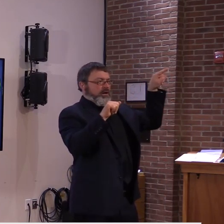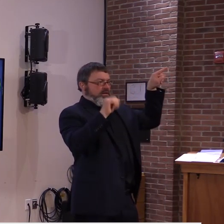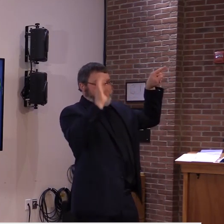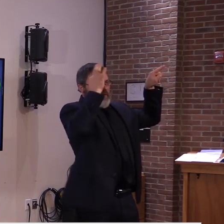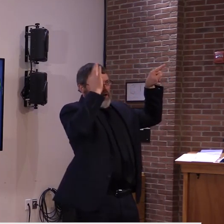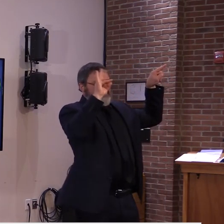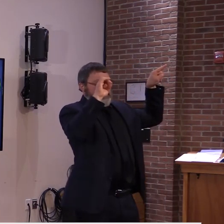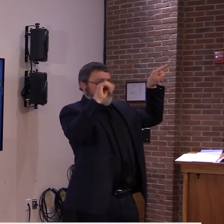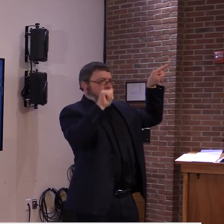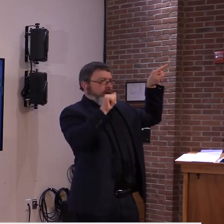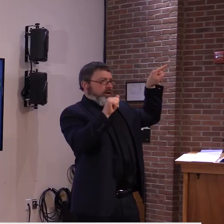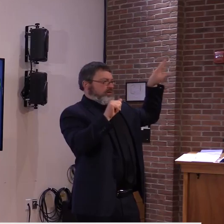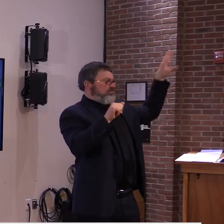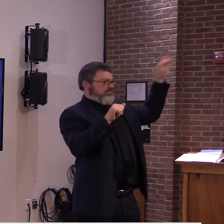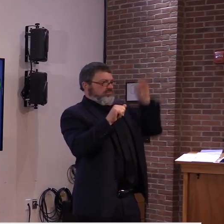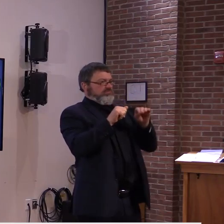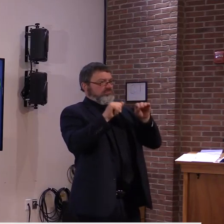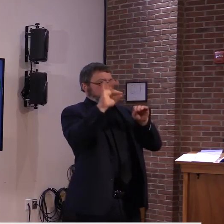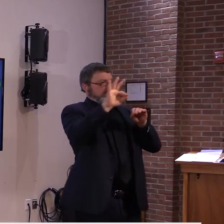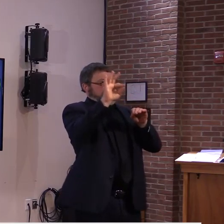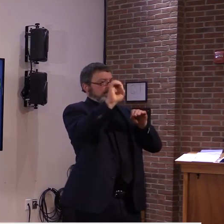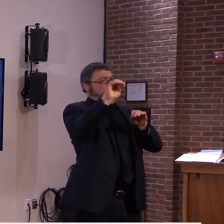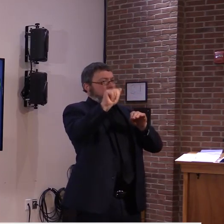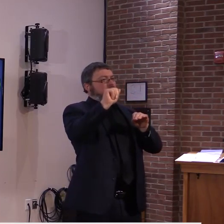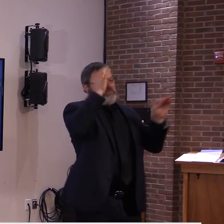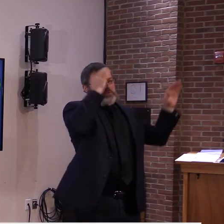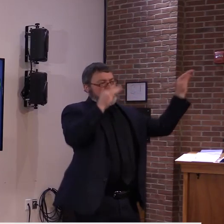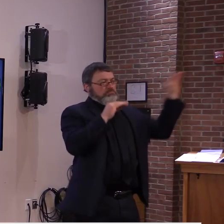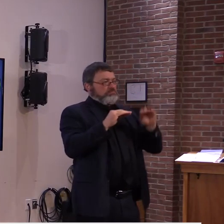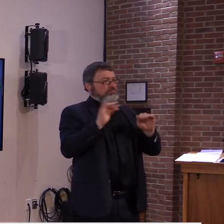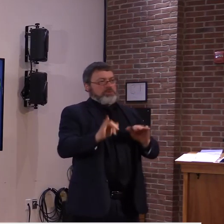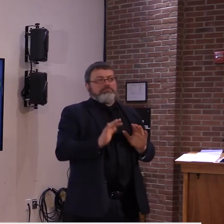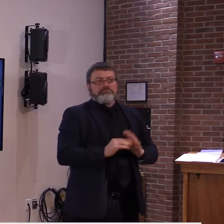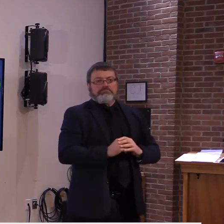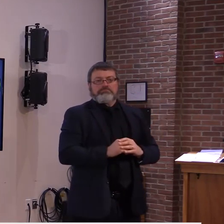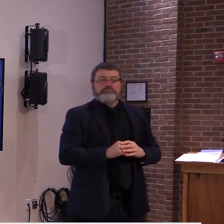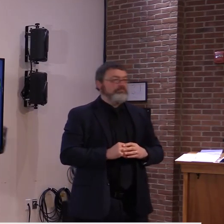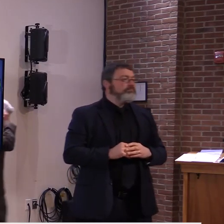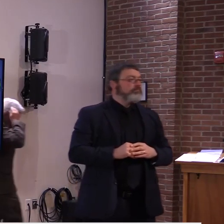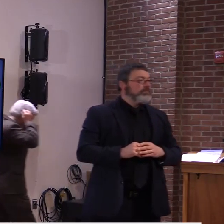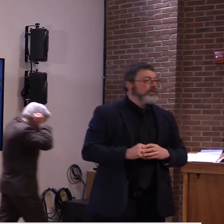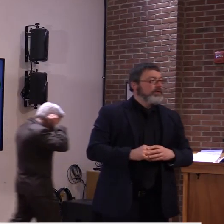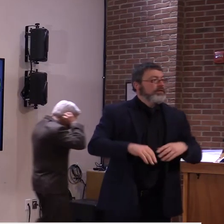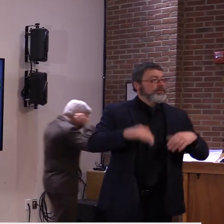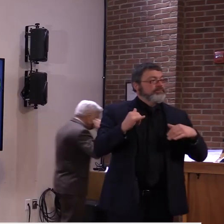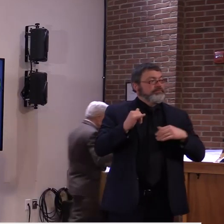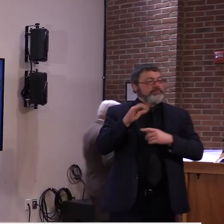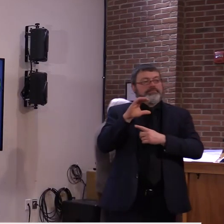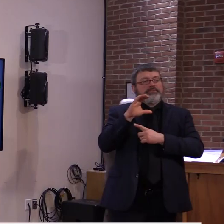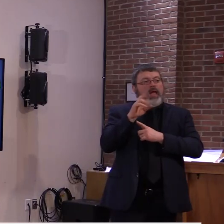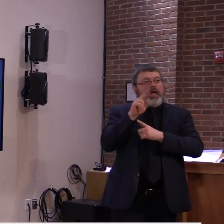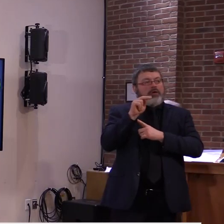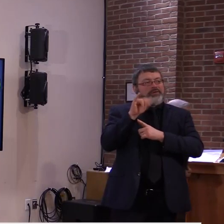There'll be funding, obviously. We're using FEMA funding, and we'll use some general fund in order to do